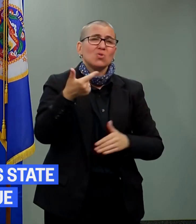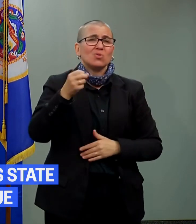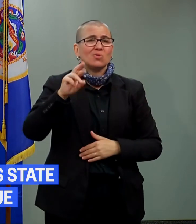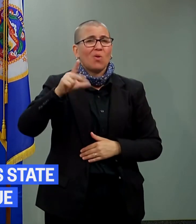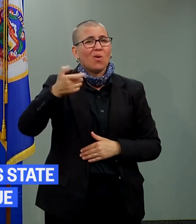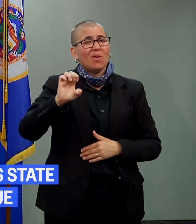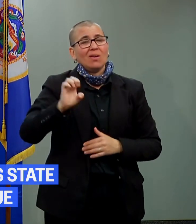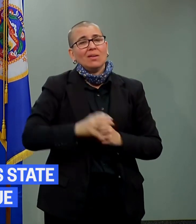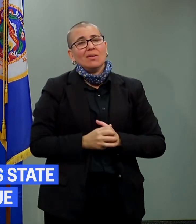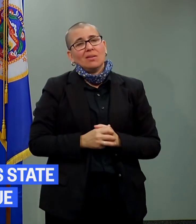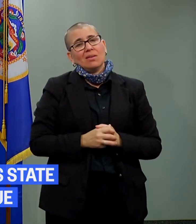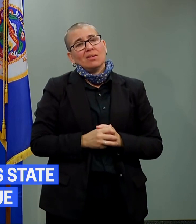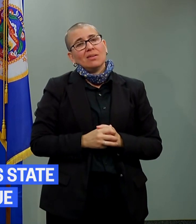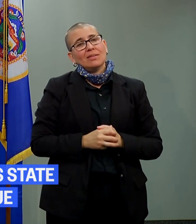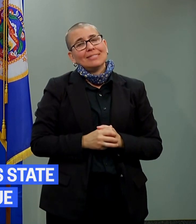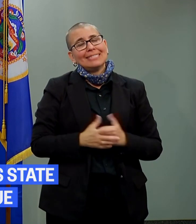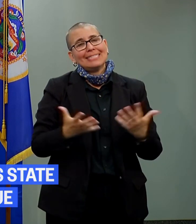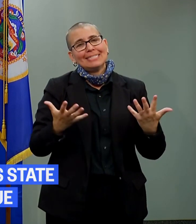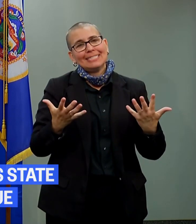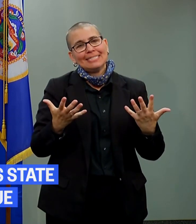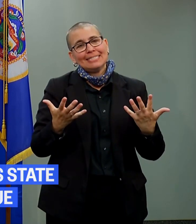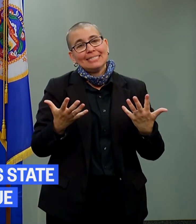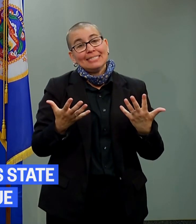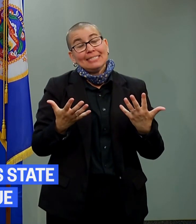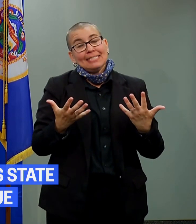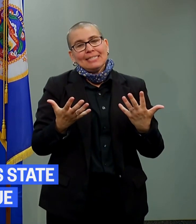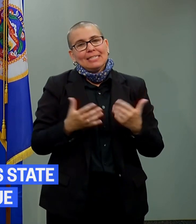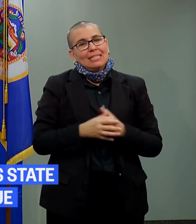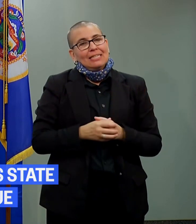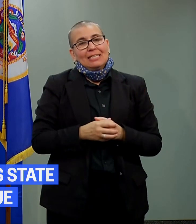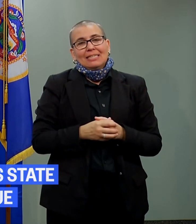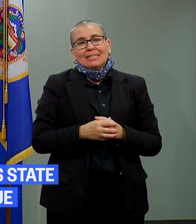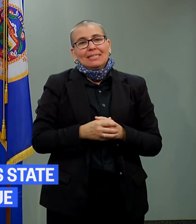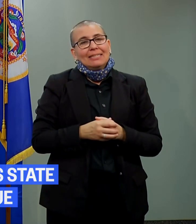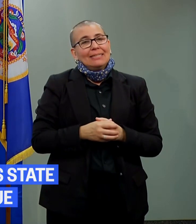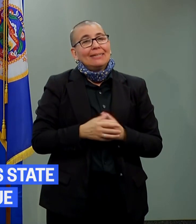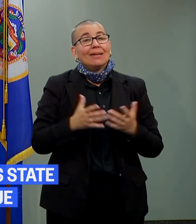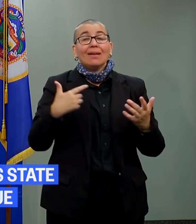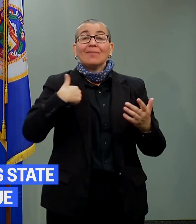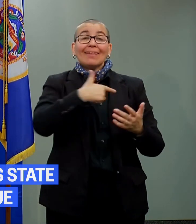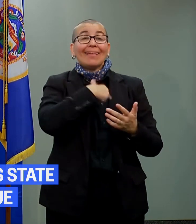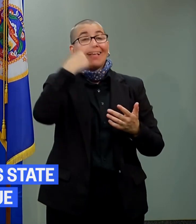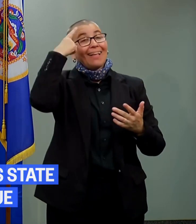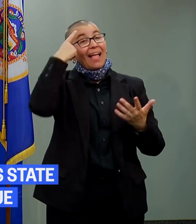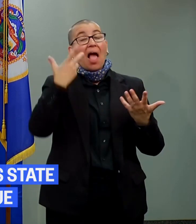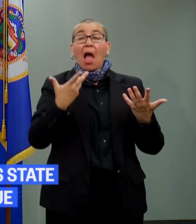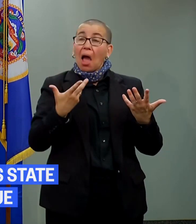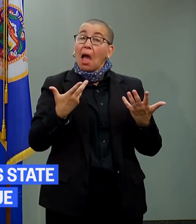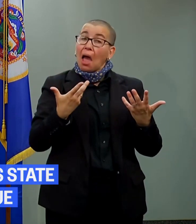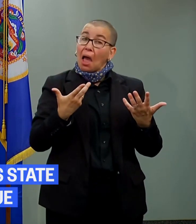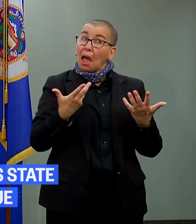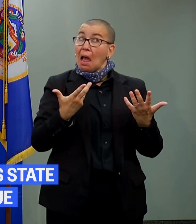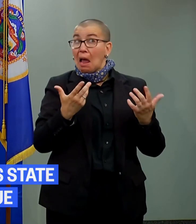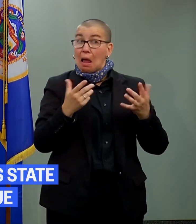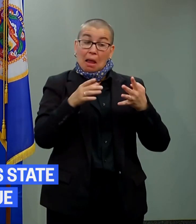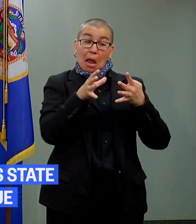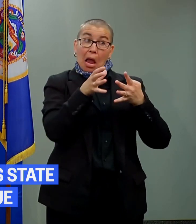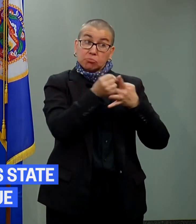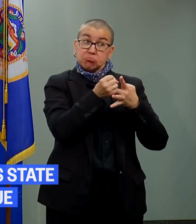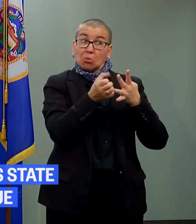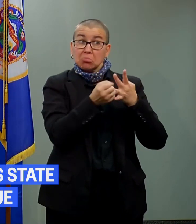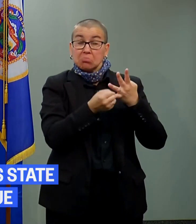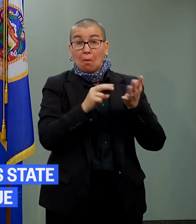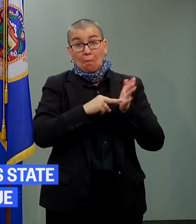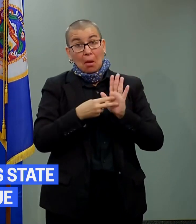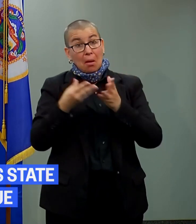start to move us forward. I think it would be naive to believe that it would stop some of this just by that, because the folks who are doing a lot of that aren't interested in the